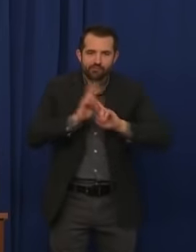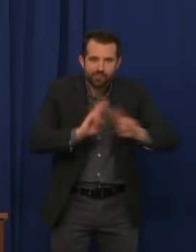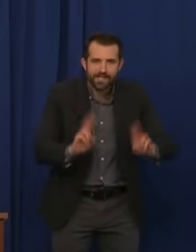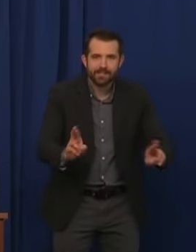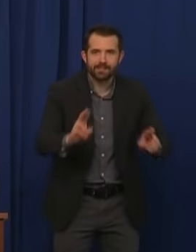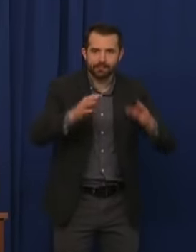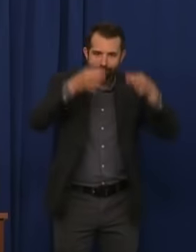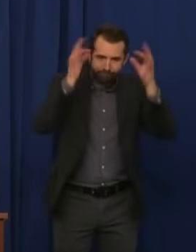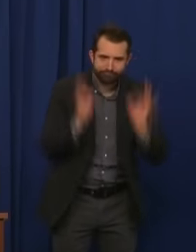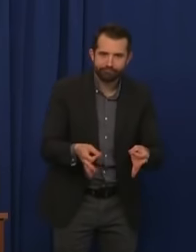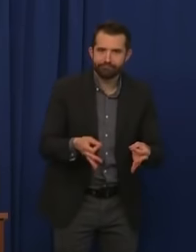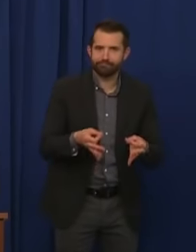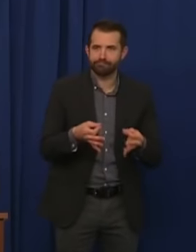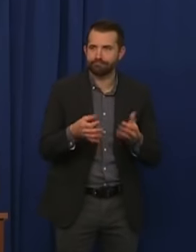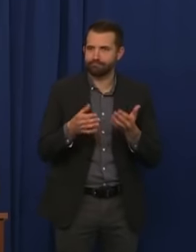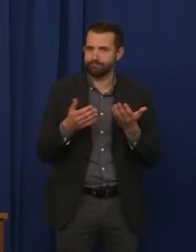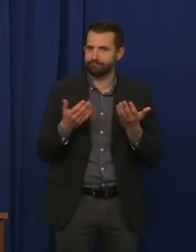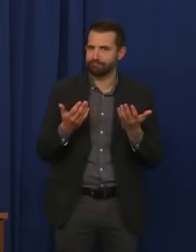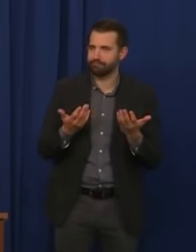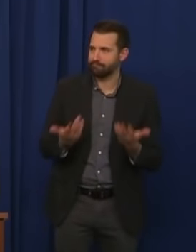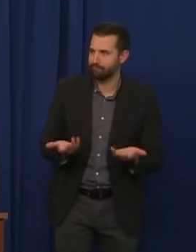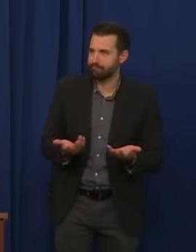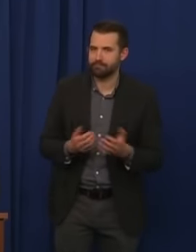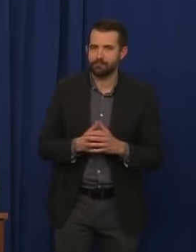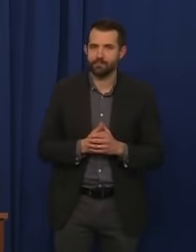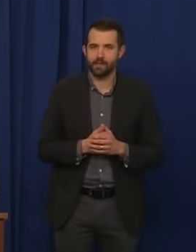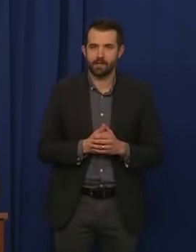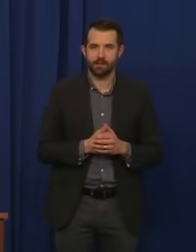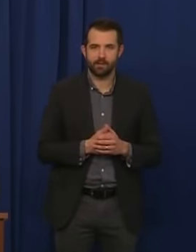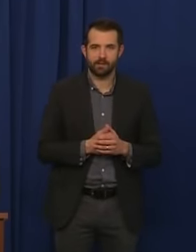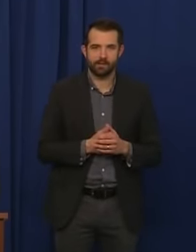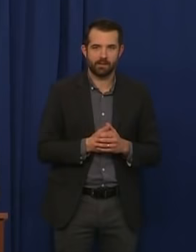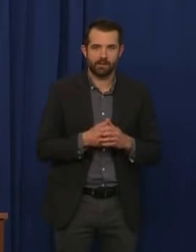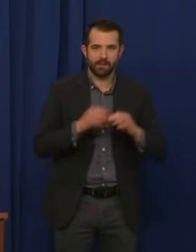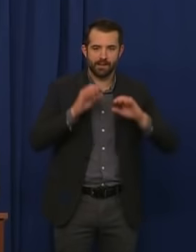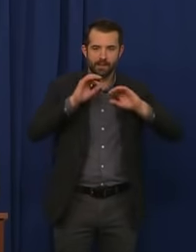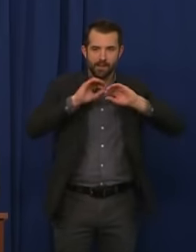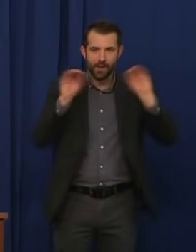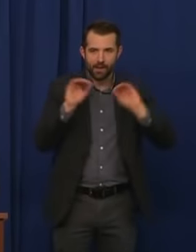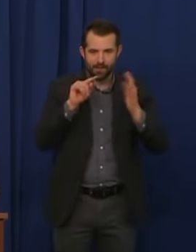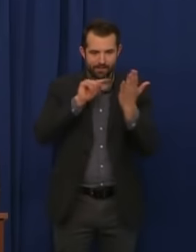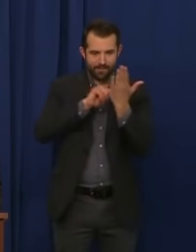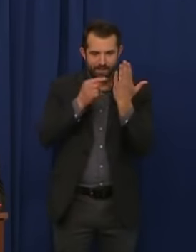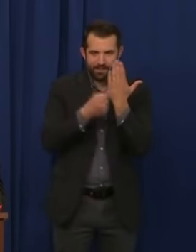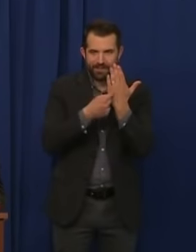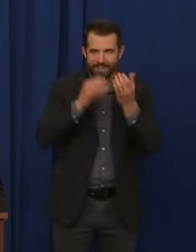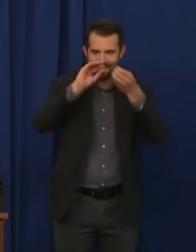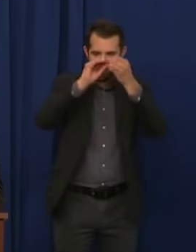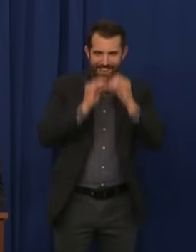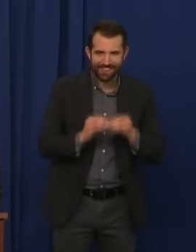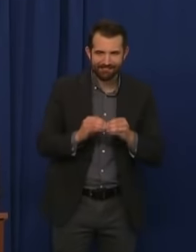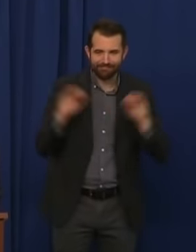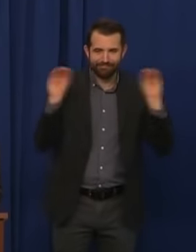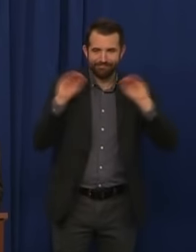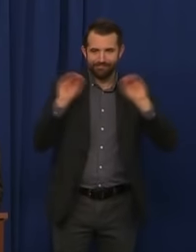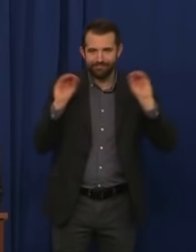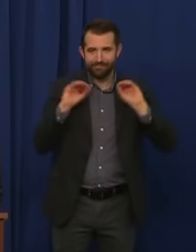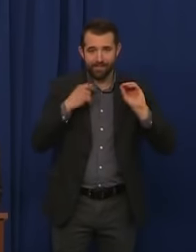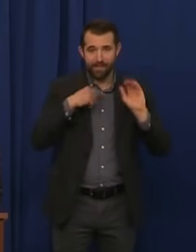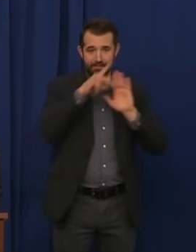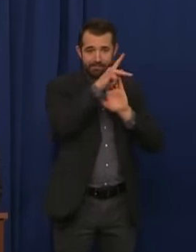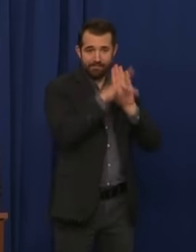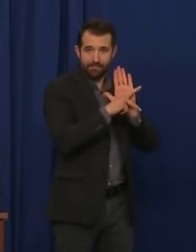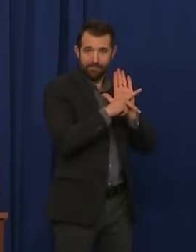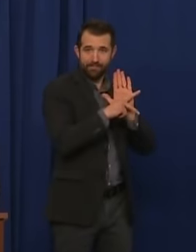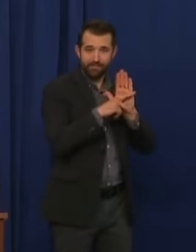in a metaphoric table? There's no metaphoric table. We have our guiding principles and a vision for what Maine can do and